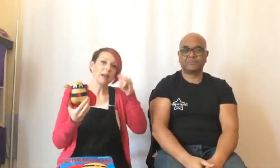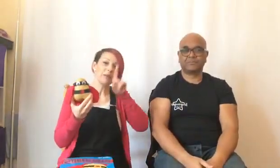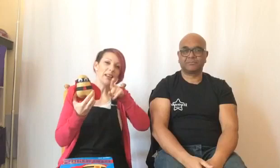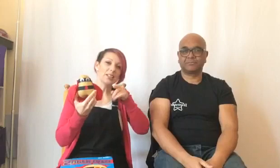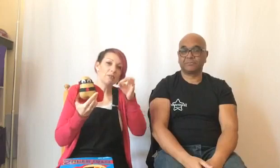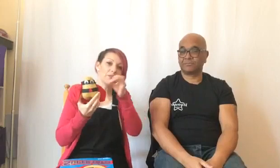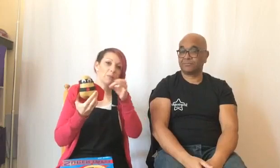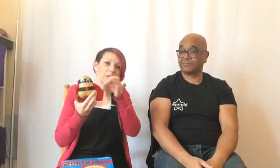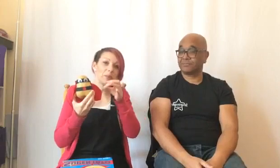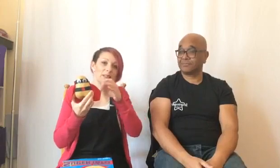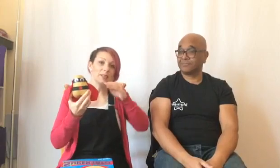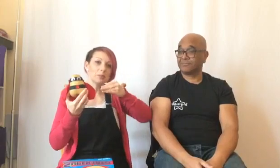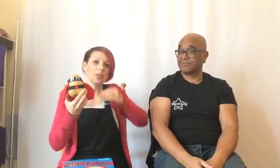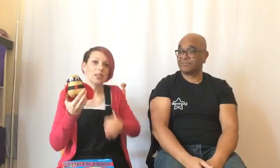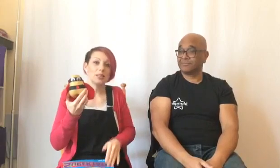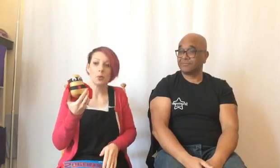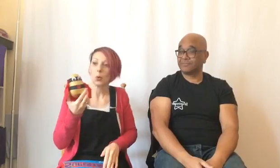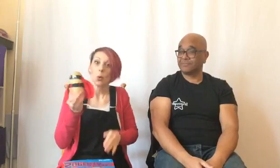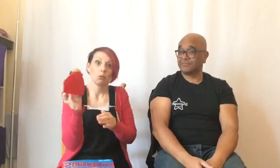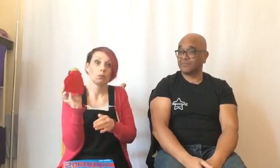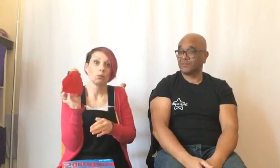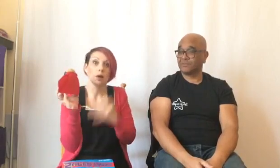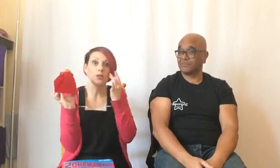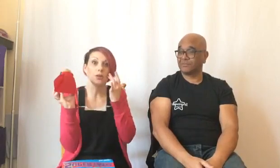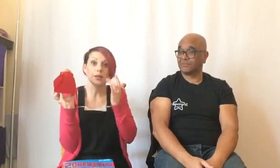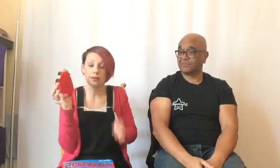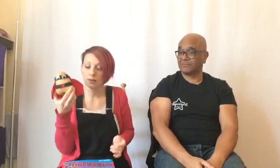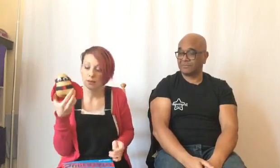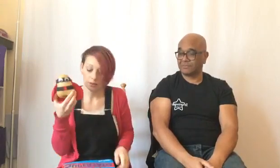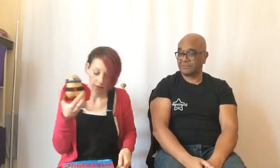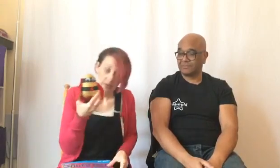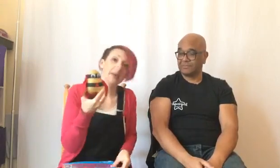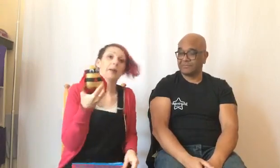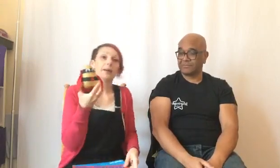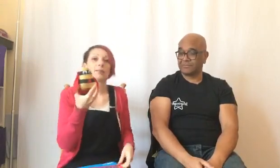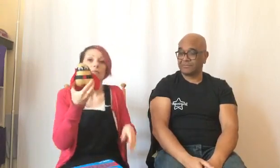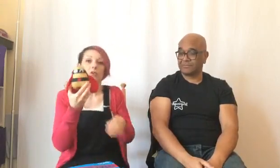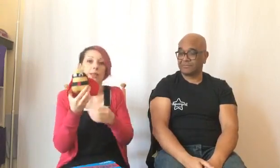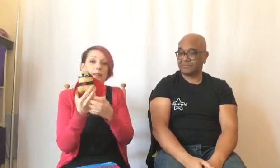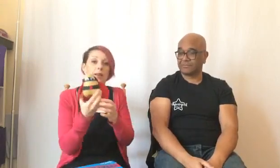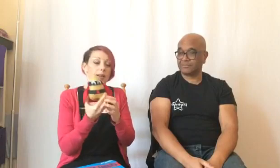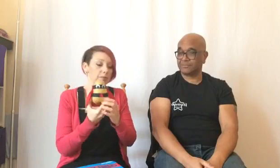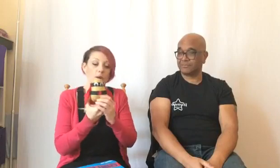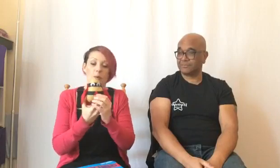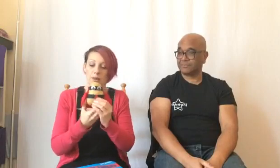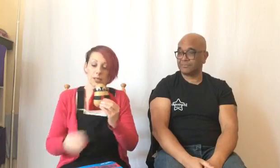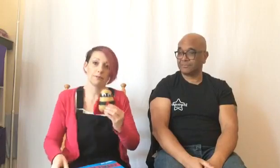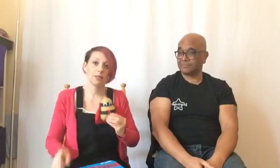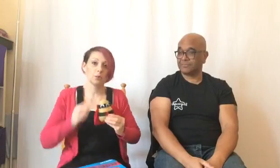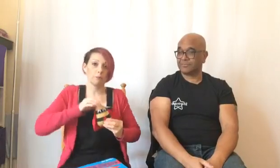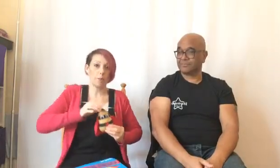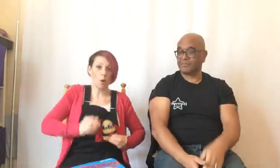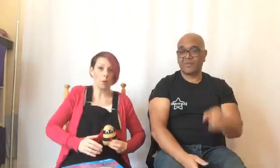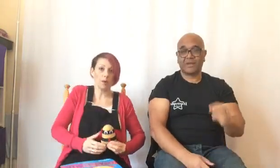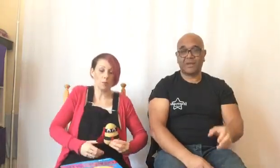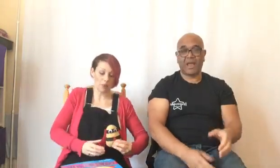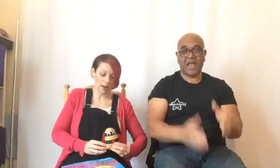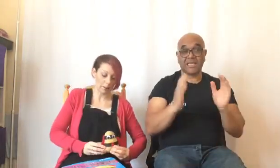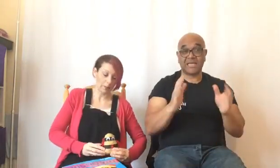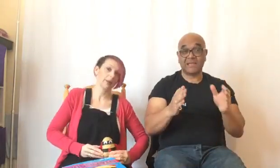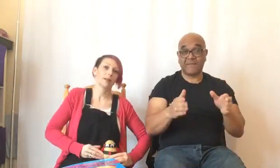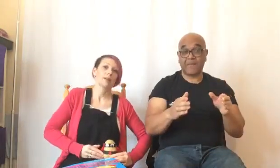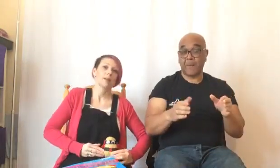Thinking maybe later a few baked beans and some cheese. Only joking. Anyway, right. So I'm going to have to sort of pop him